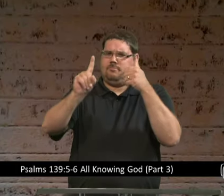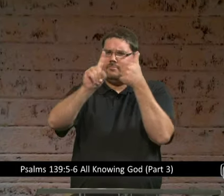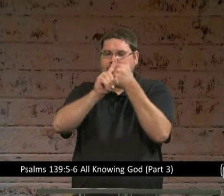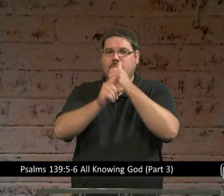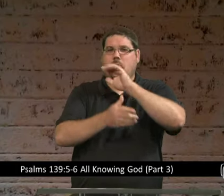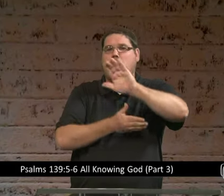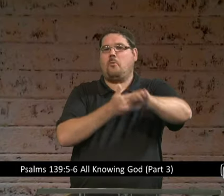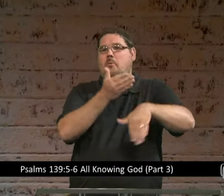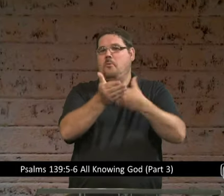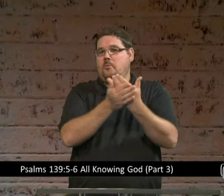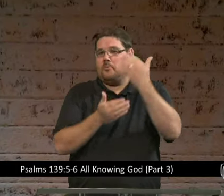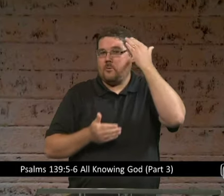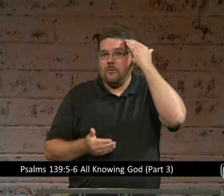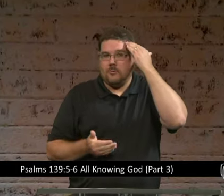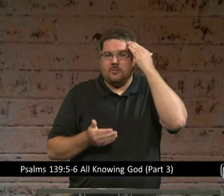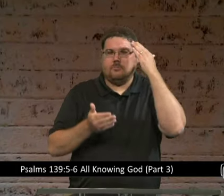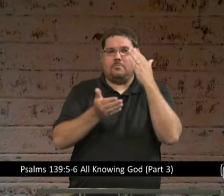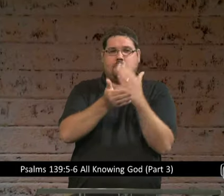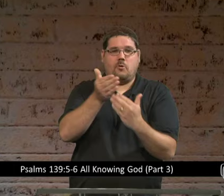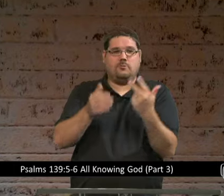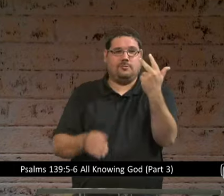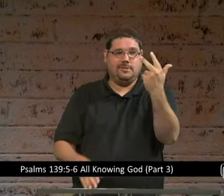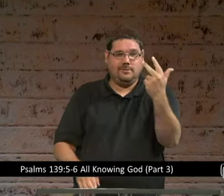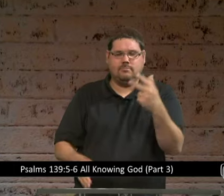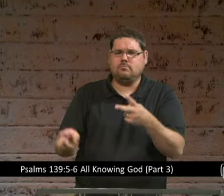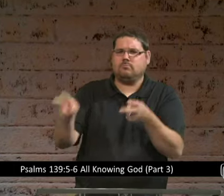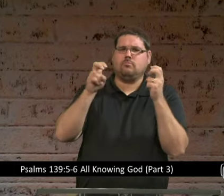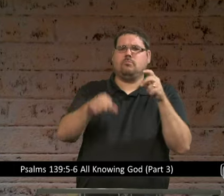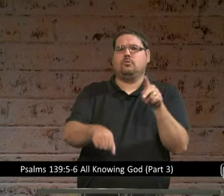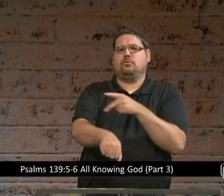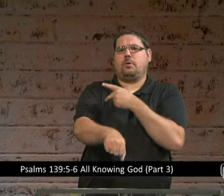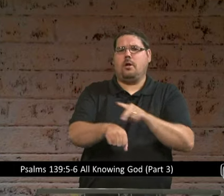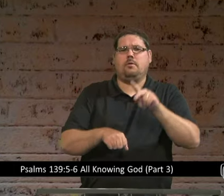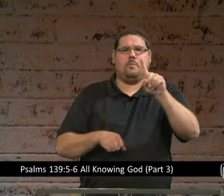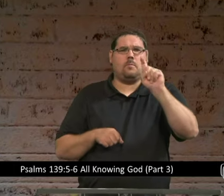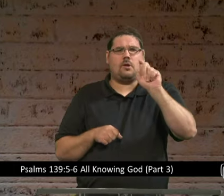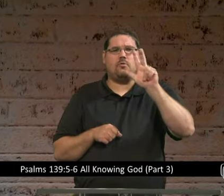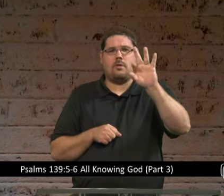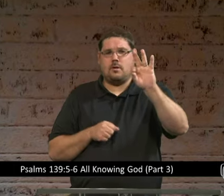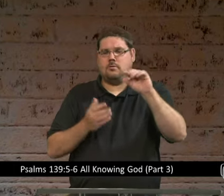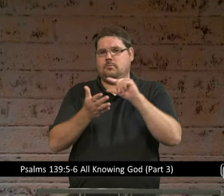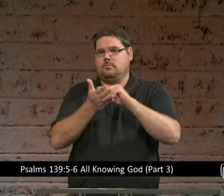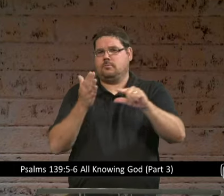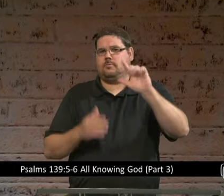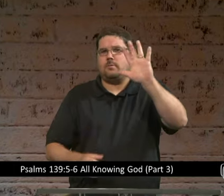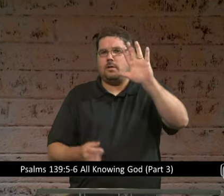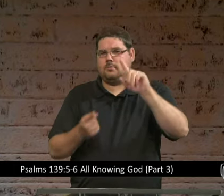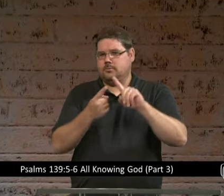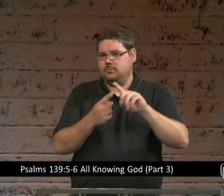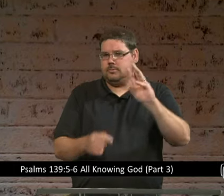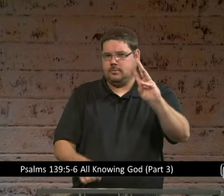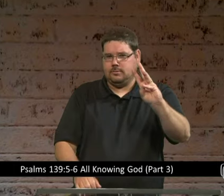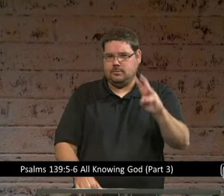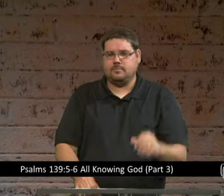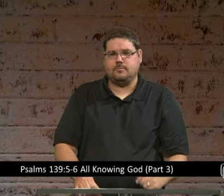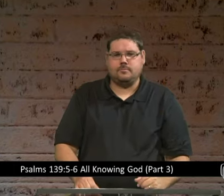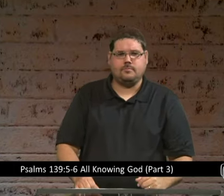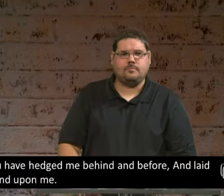The theme for today is that God is an all-knowing God. This is part 3 from Psalm 139,